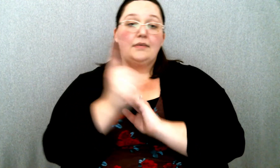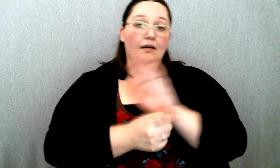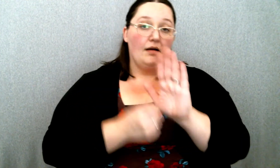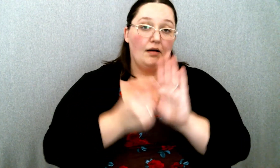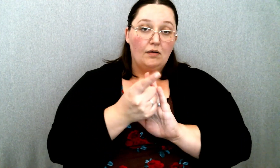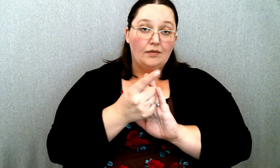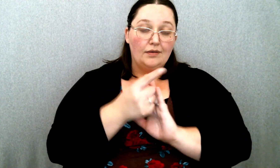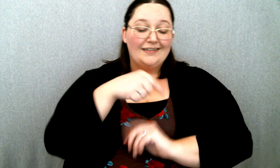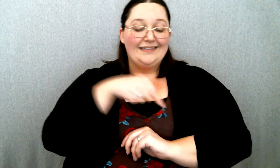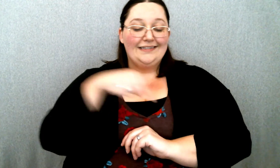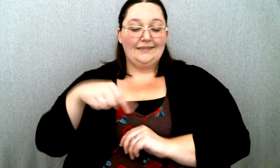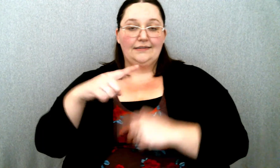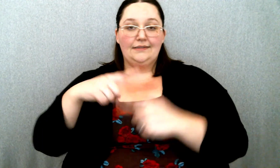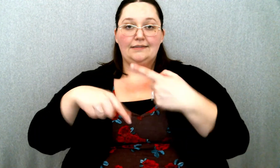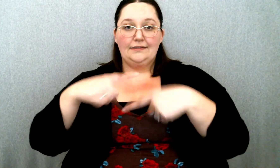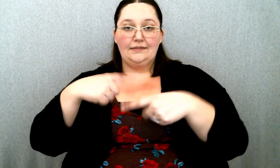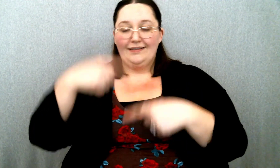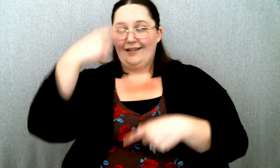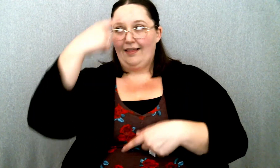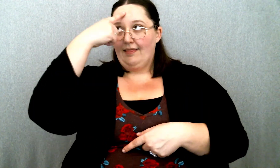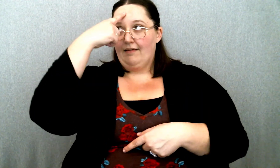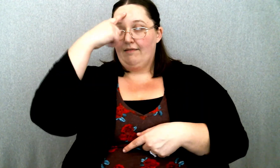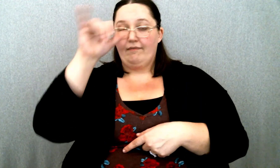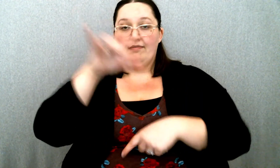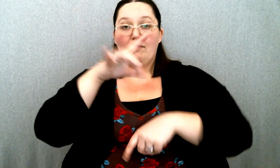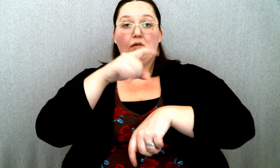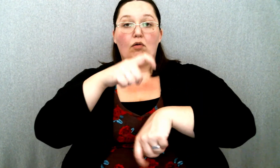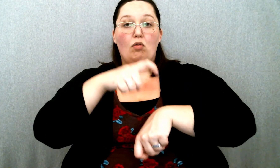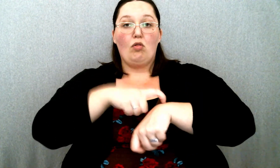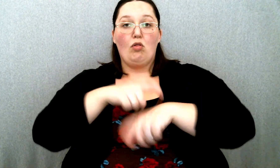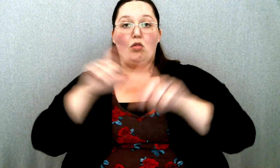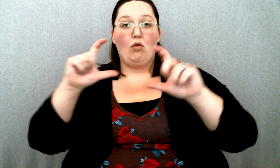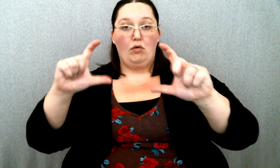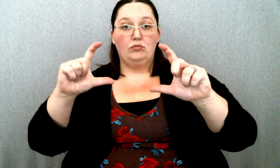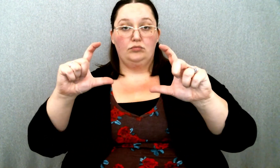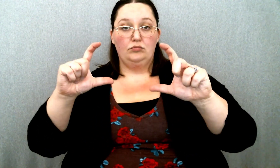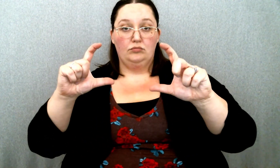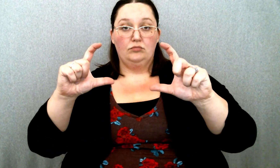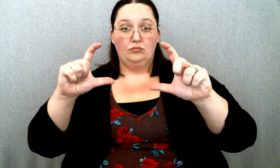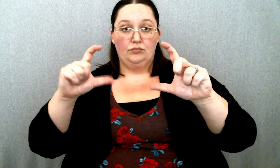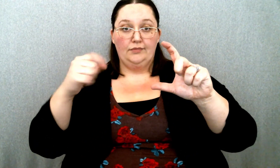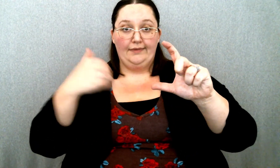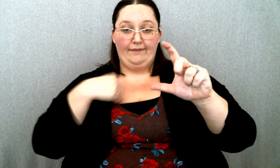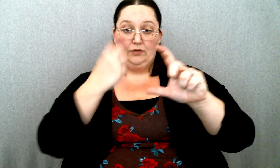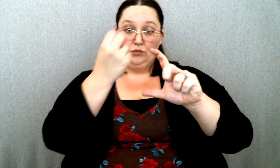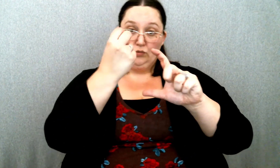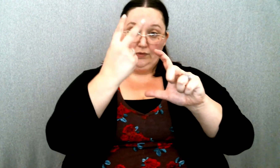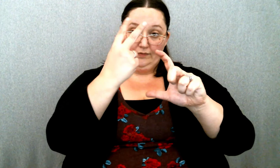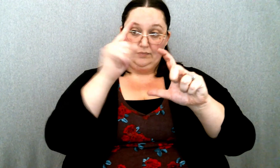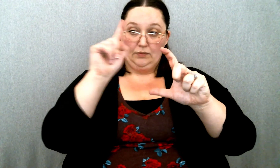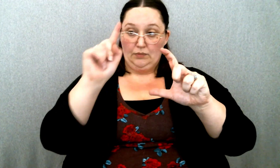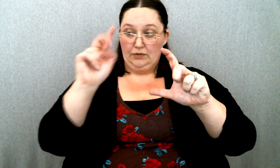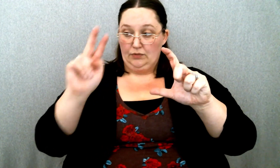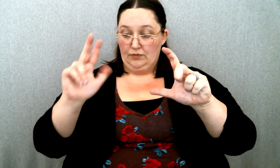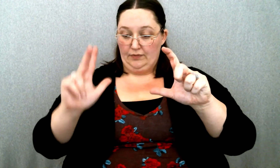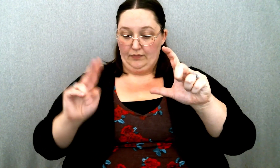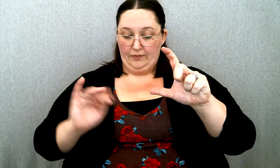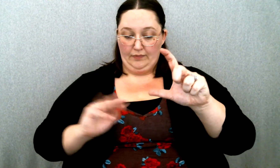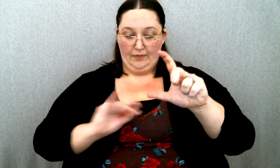For the sign minute and the sign hour, these signs you need to think of a clock. All right, we had a calendar